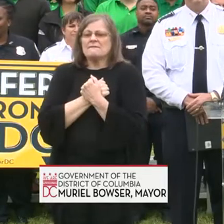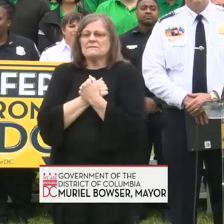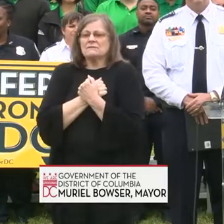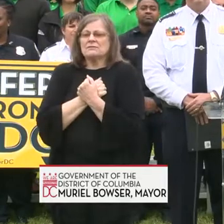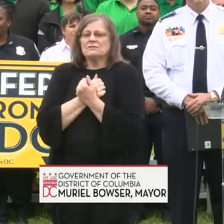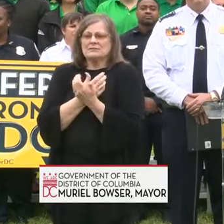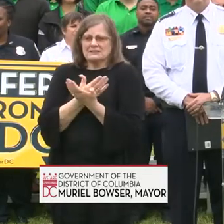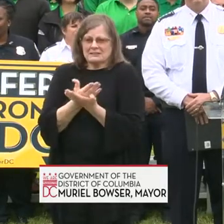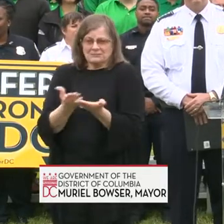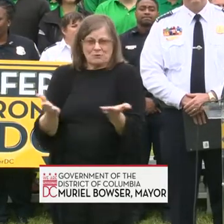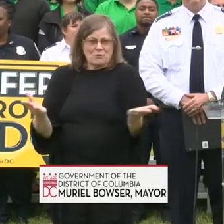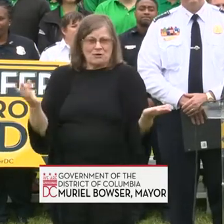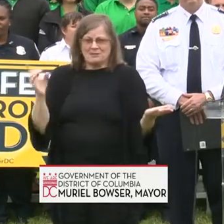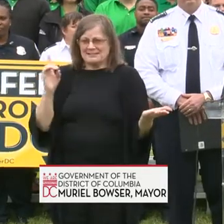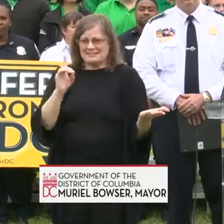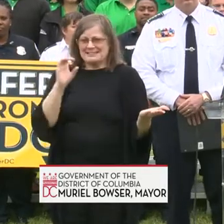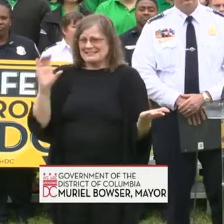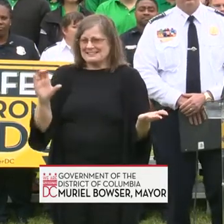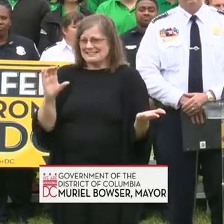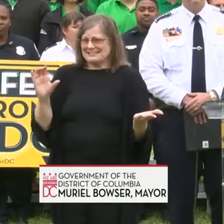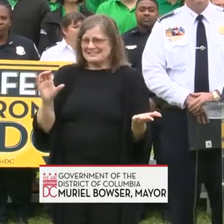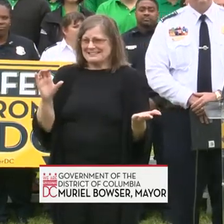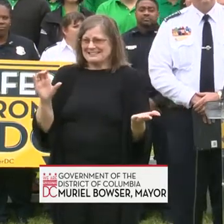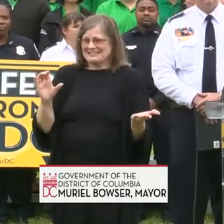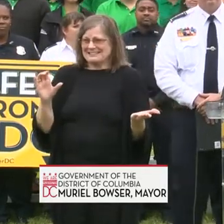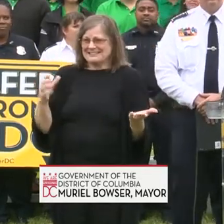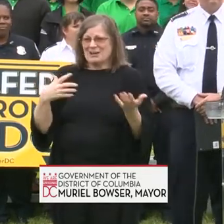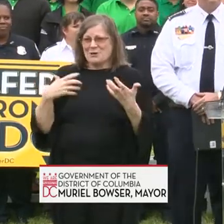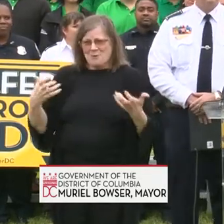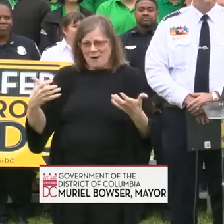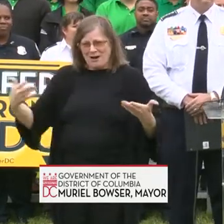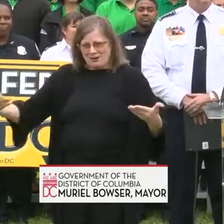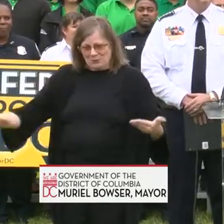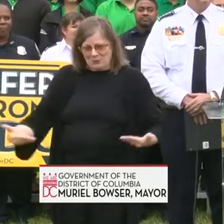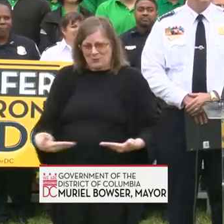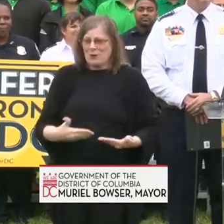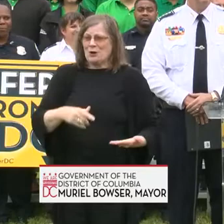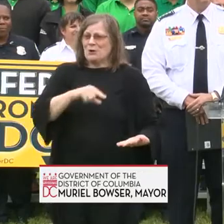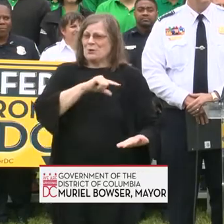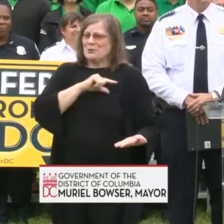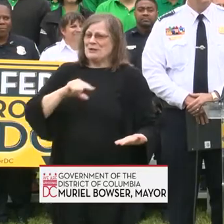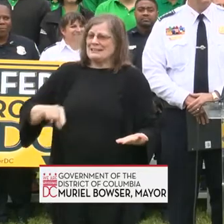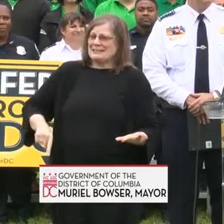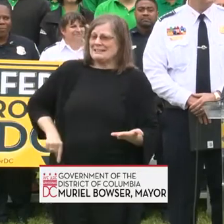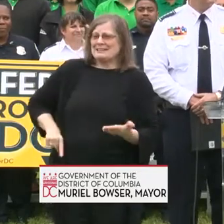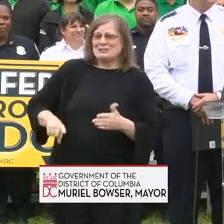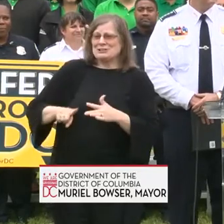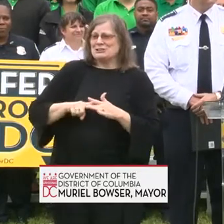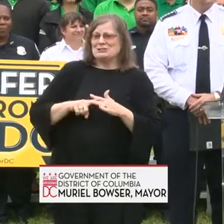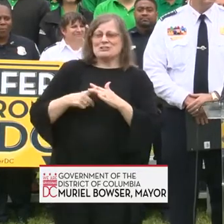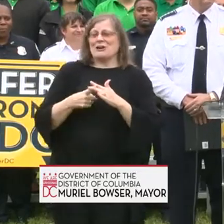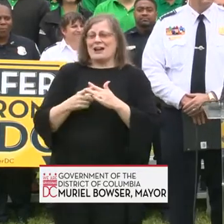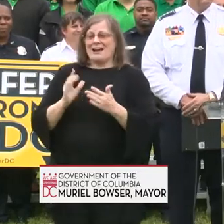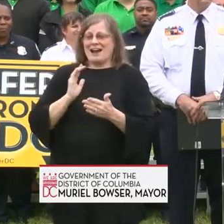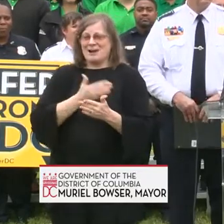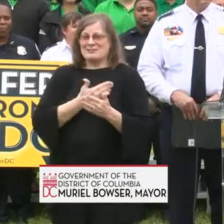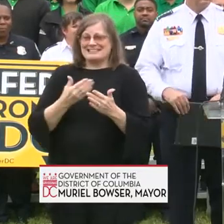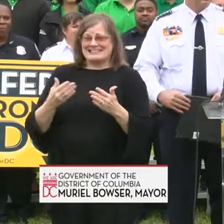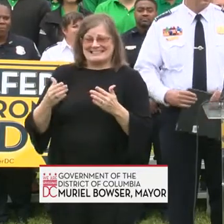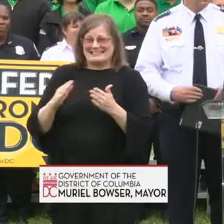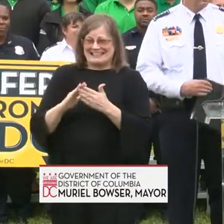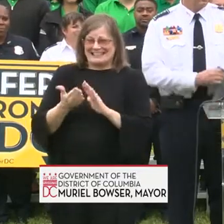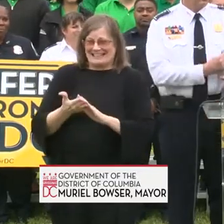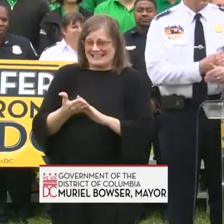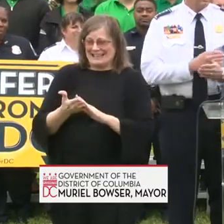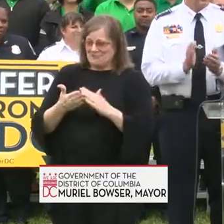Now, I will introduce to you the queen that is moving our entire city forward. I now introduce you to Mayor